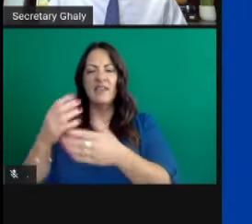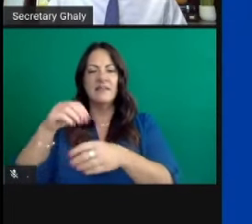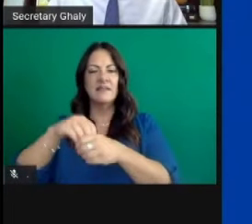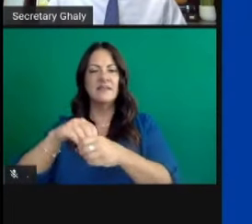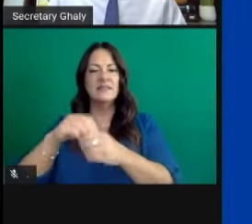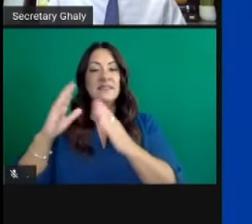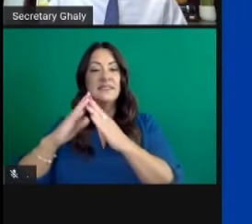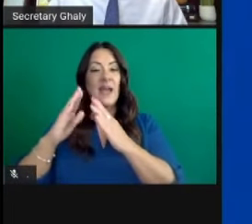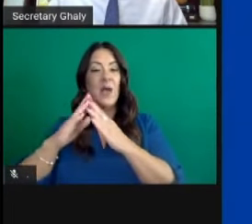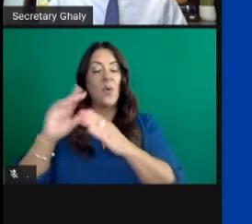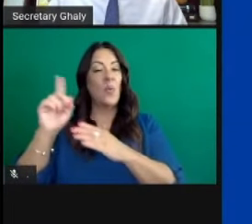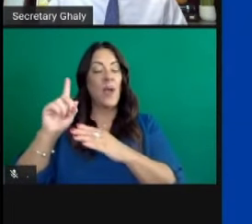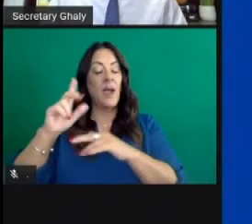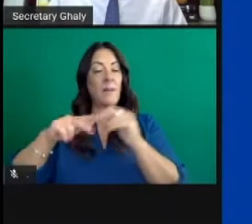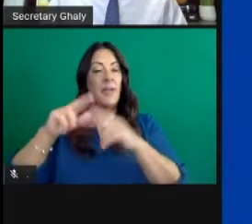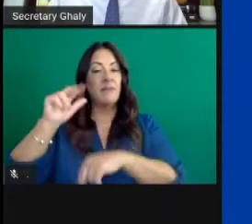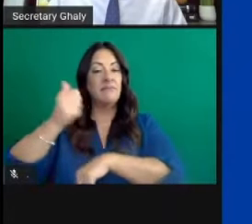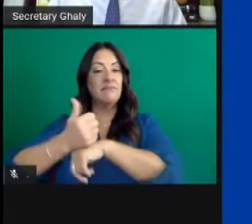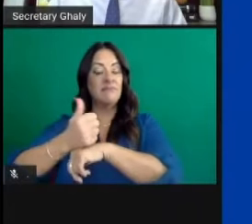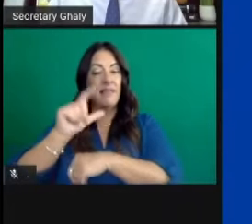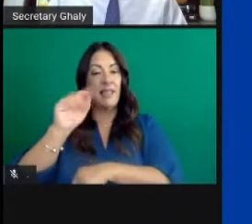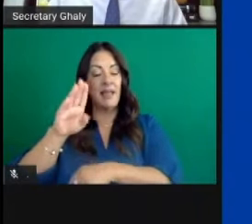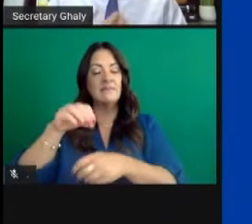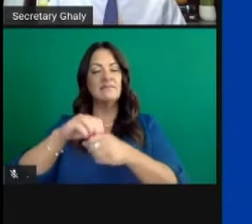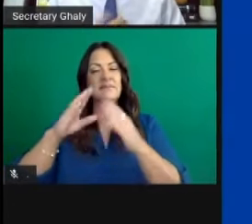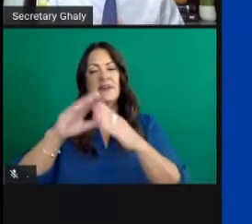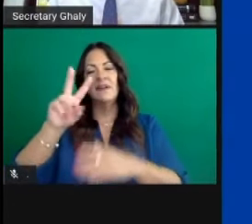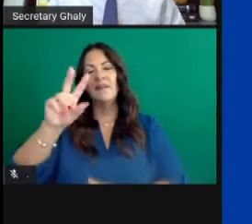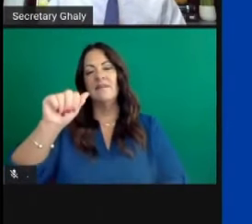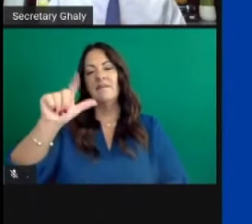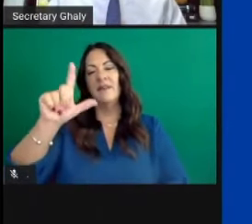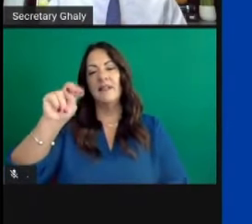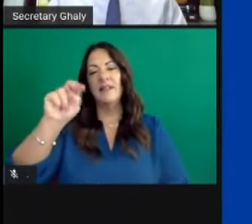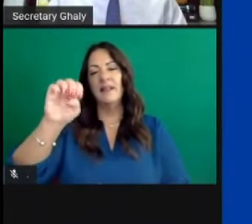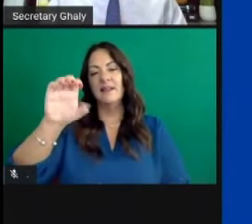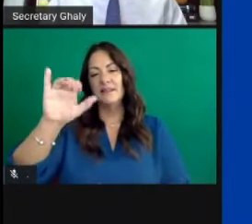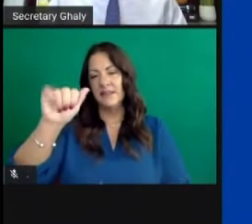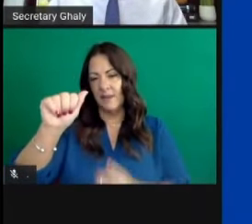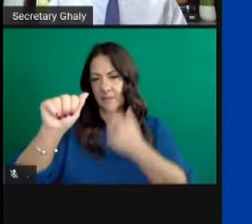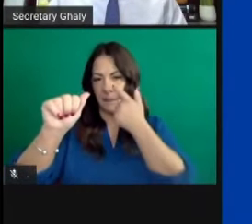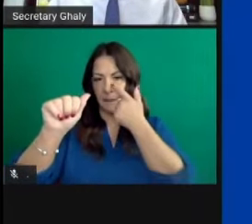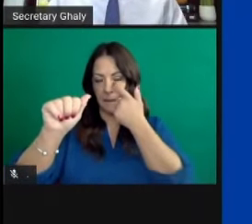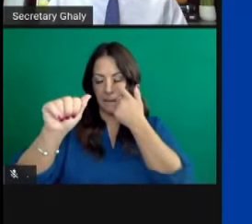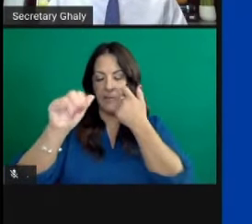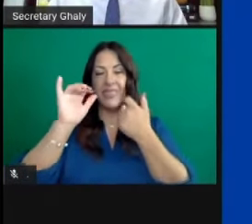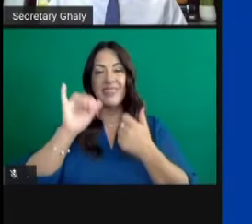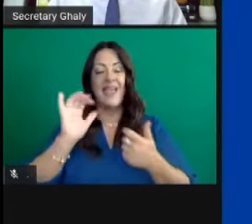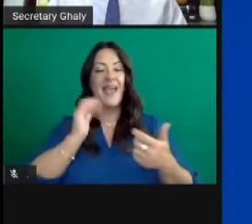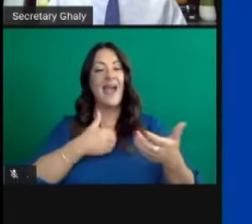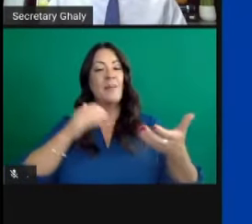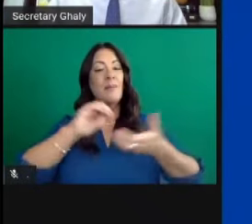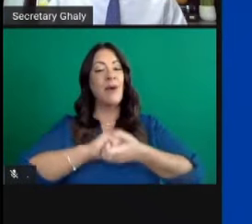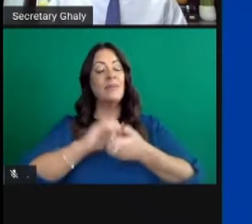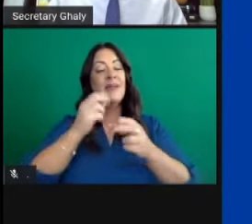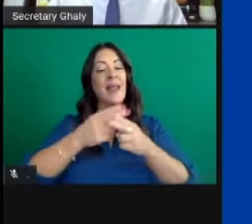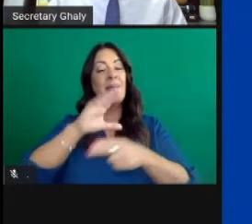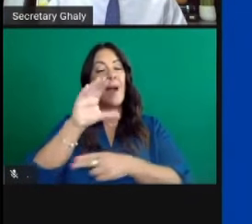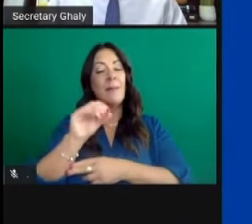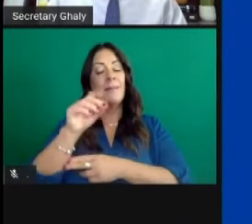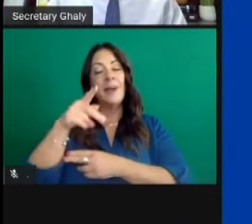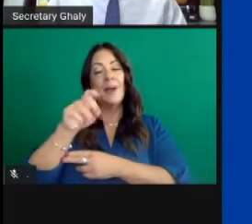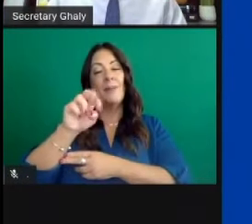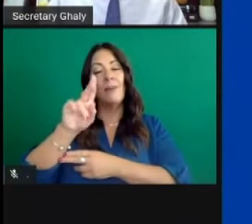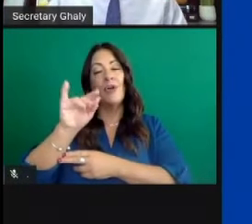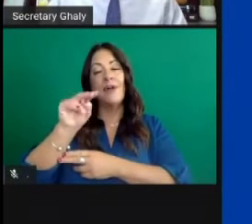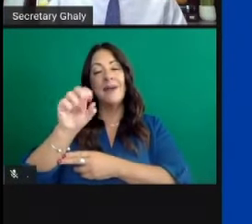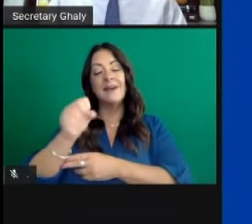the ribbon for a lab which really brings together our partnership with PerkinElmer to do 150